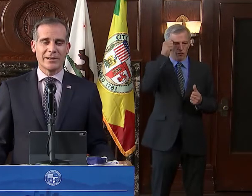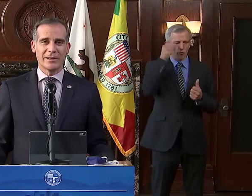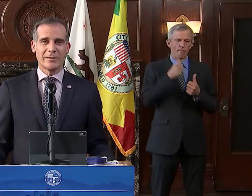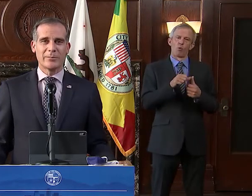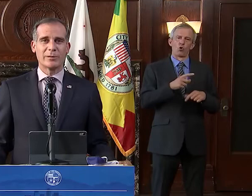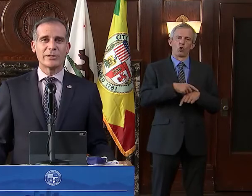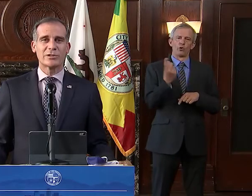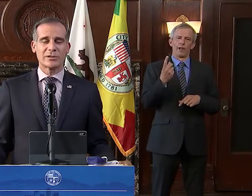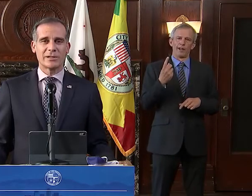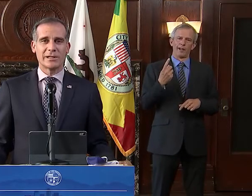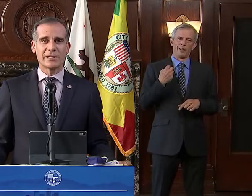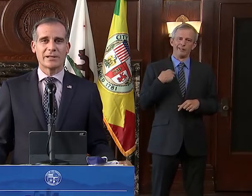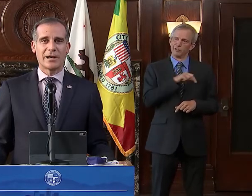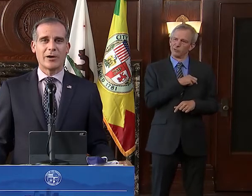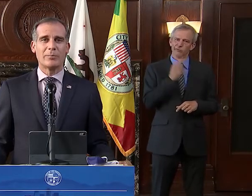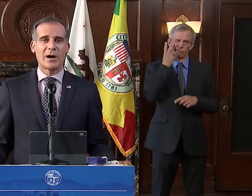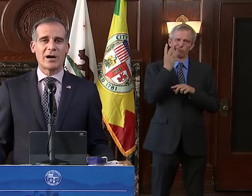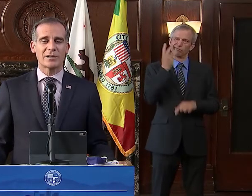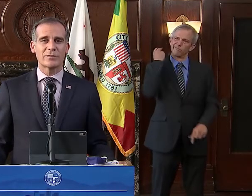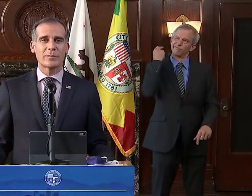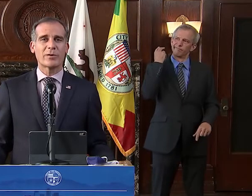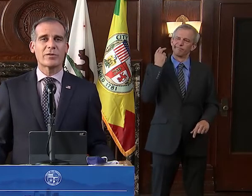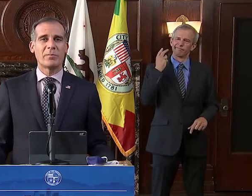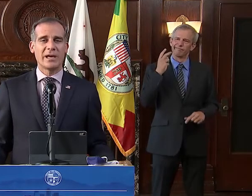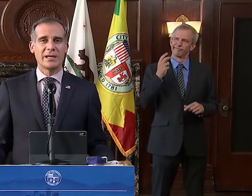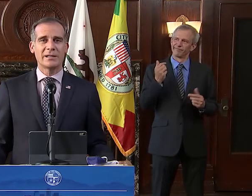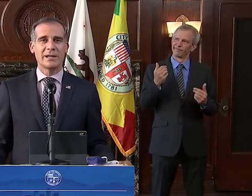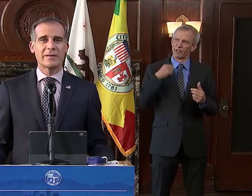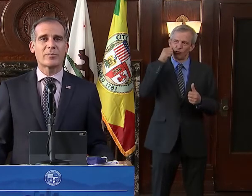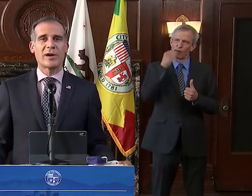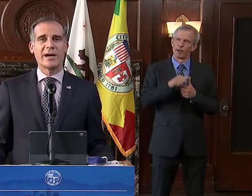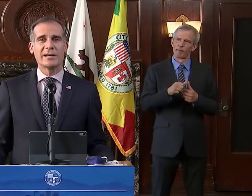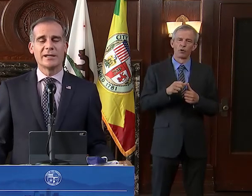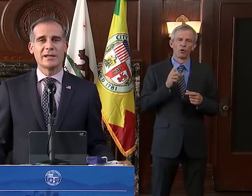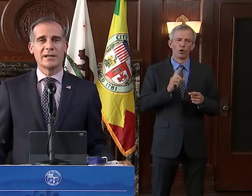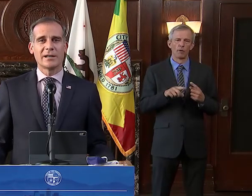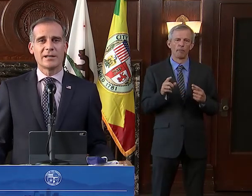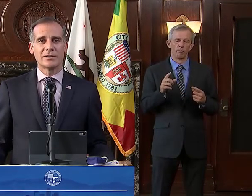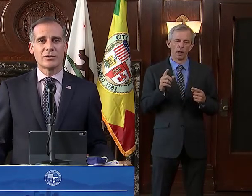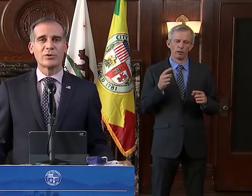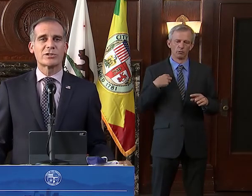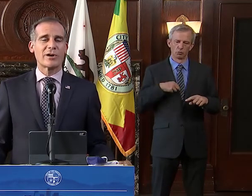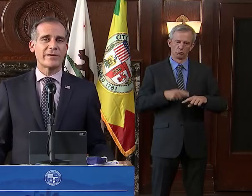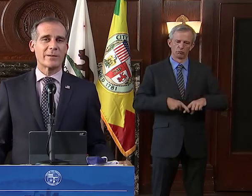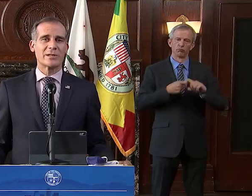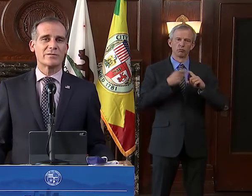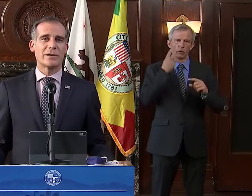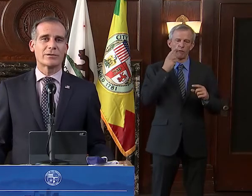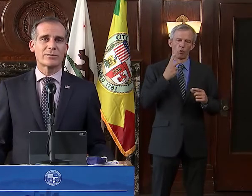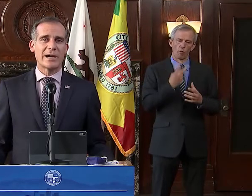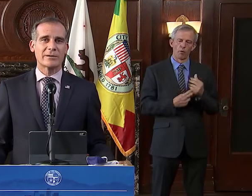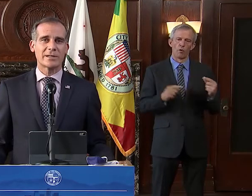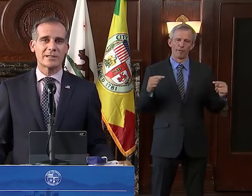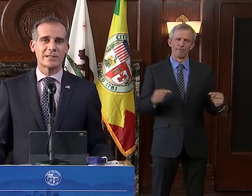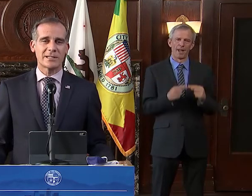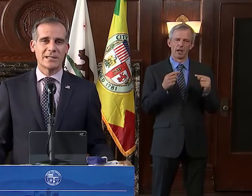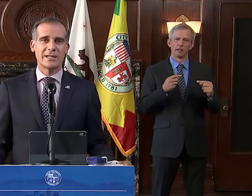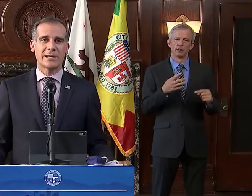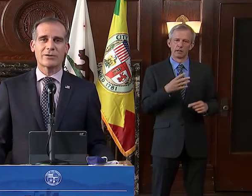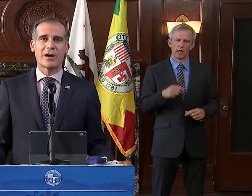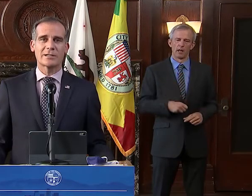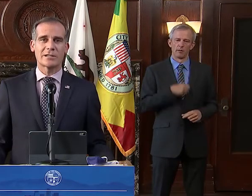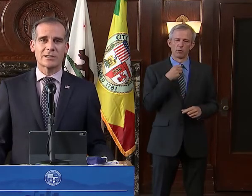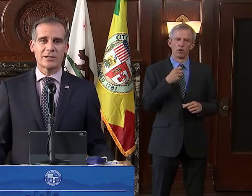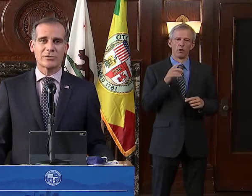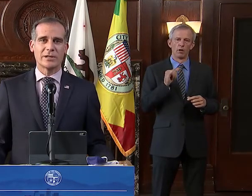remembered, but we certainly, I hope, paused for both the pain and the pride that Gold Star families felt throughout this city